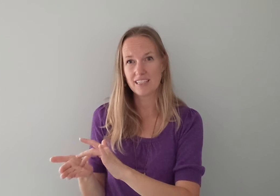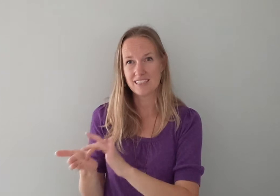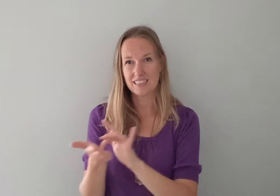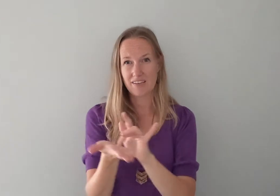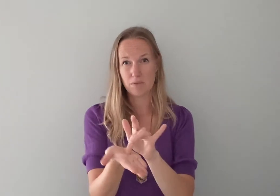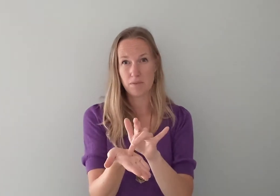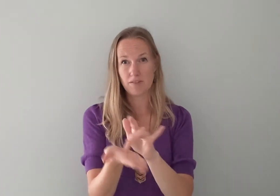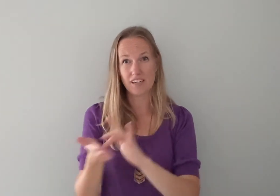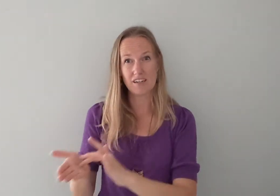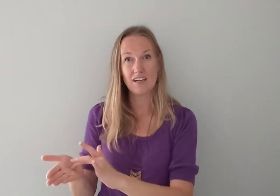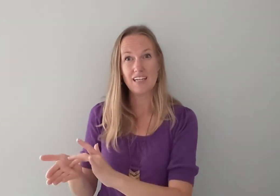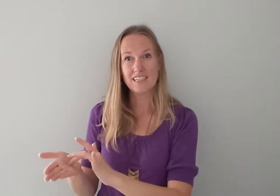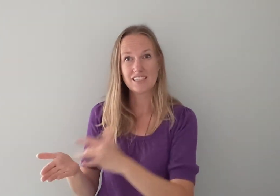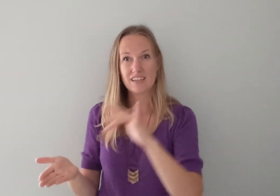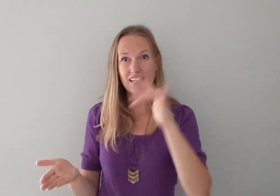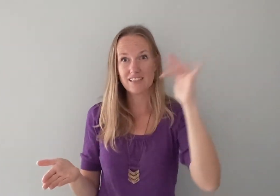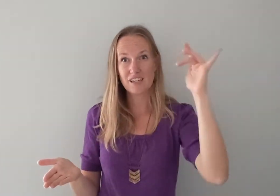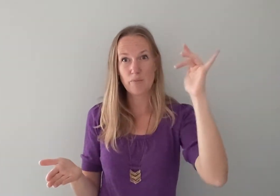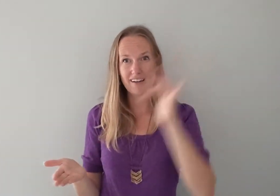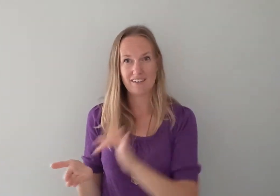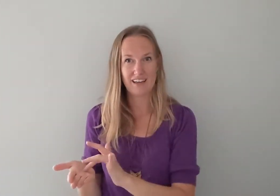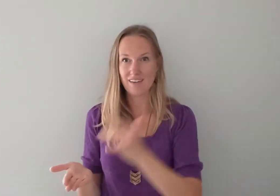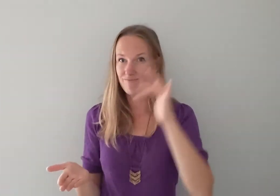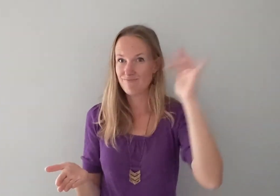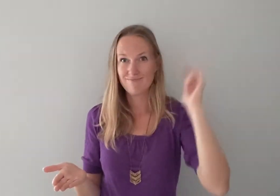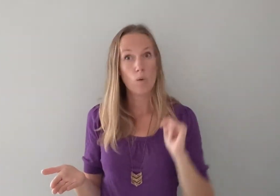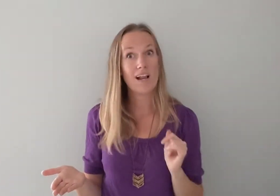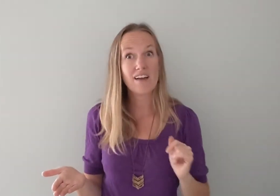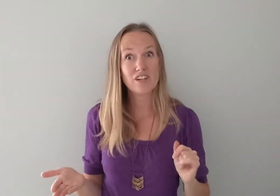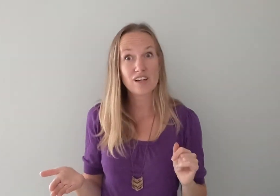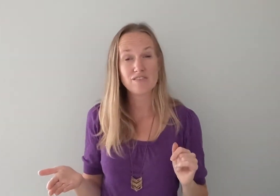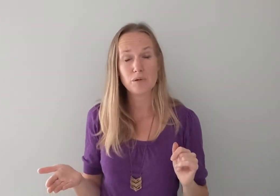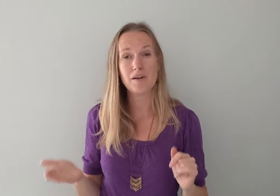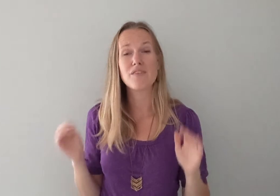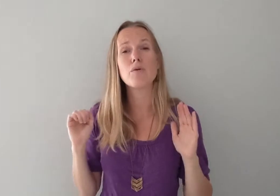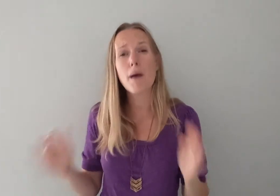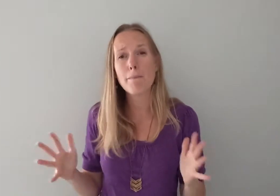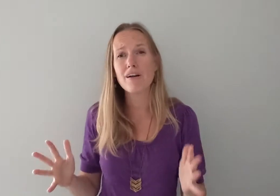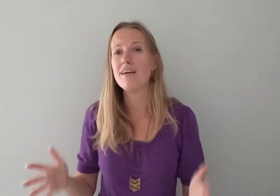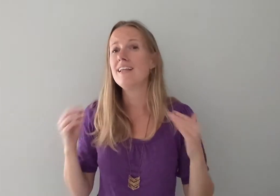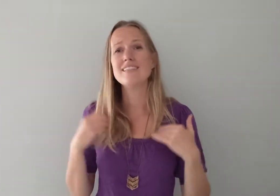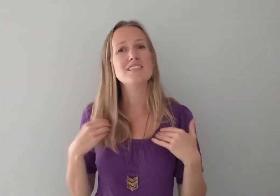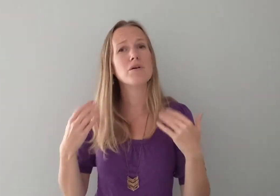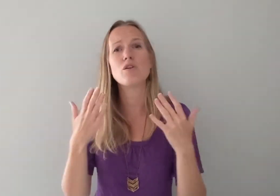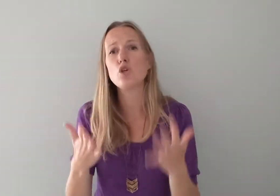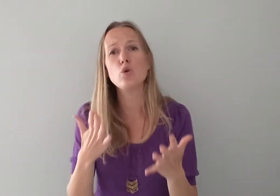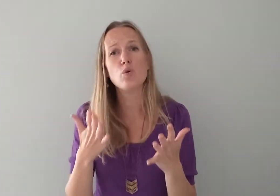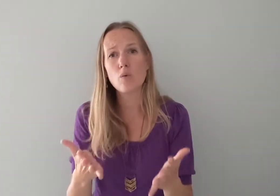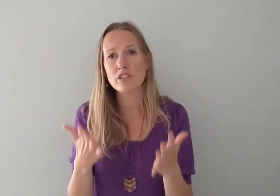they just have their middle finger touch their hand and go back like that. Whatever you're comfortable with. Remember, this is about you